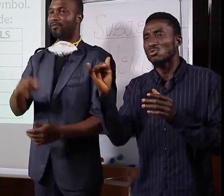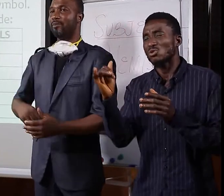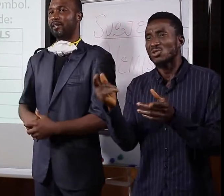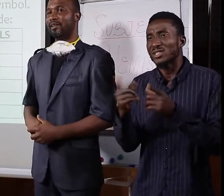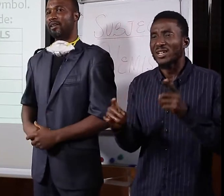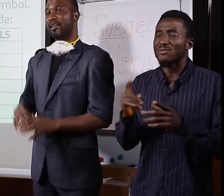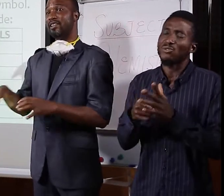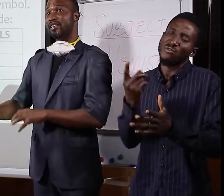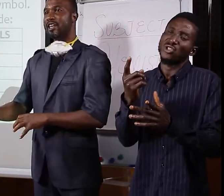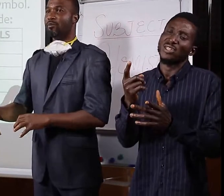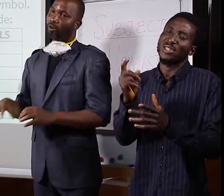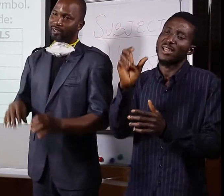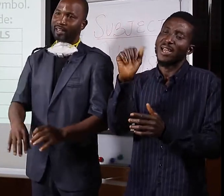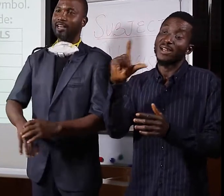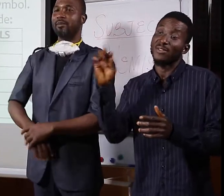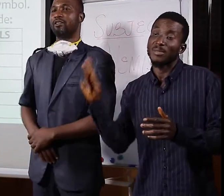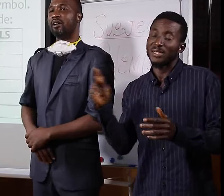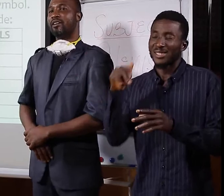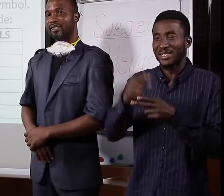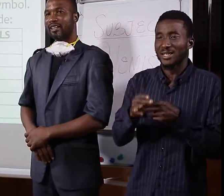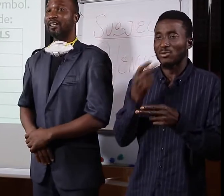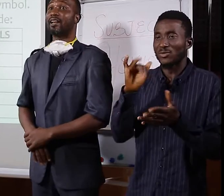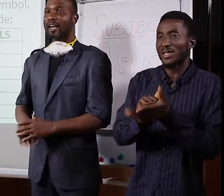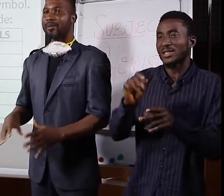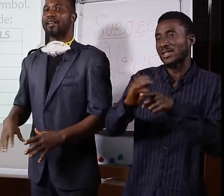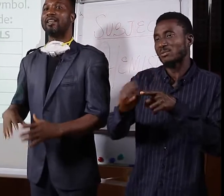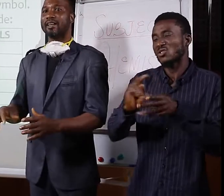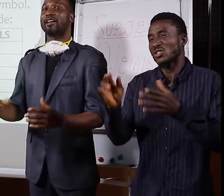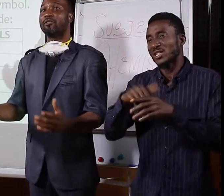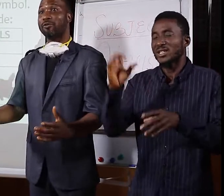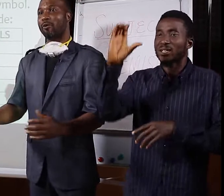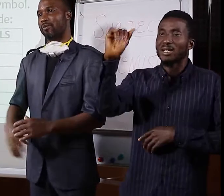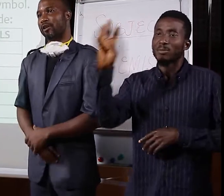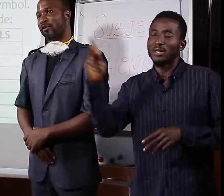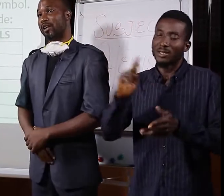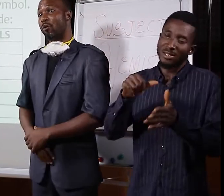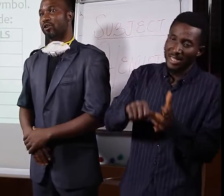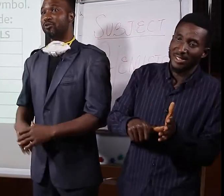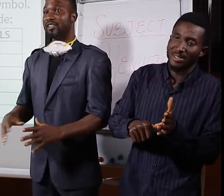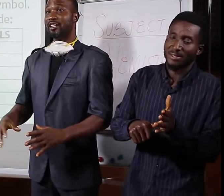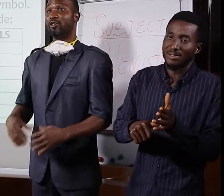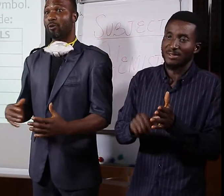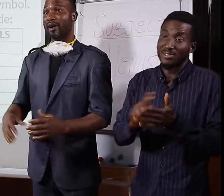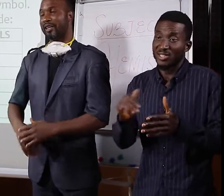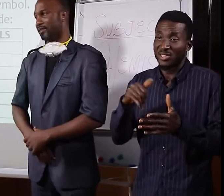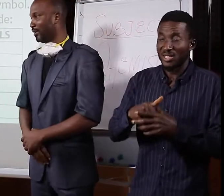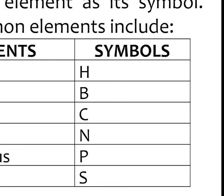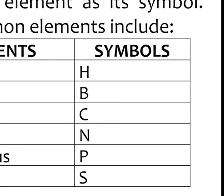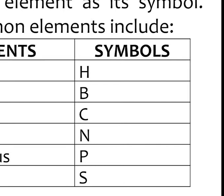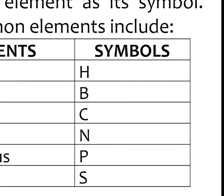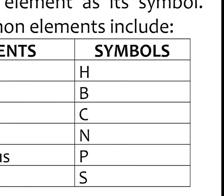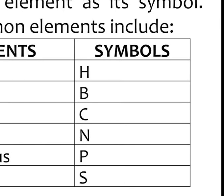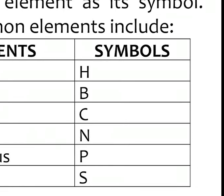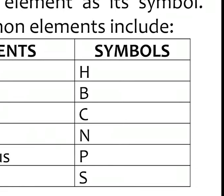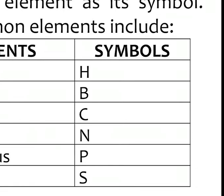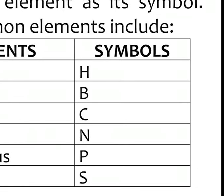first alphabet in the name of that element, written in capital letter form. In other words, written in uppercase. You